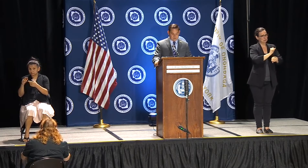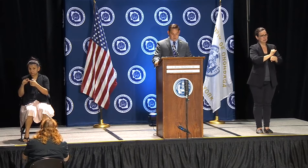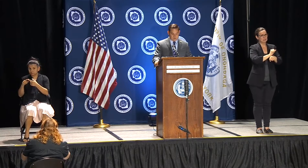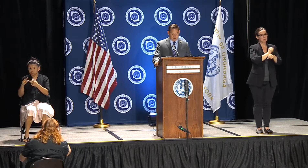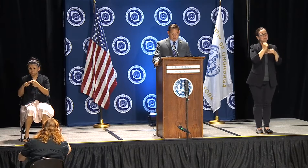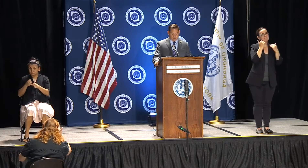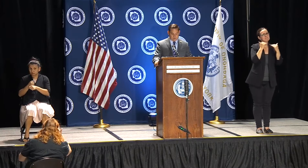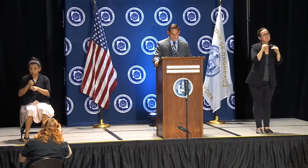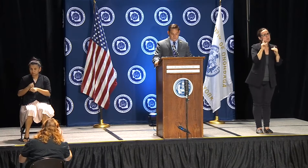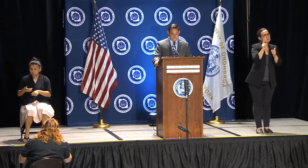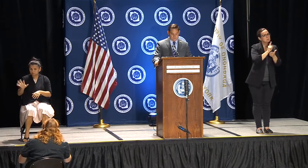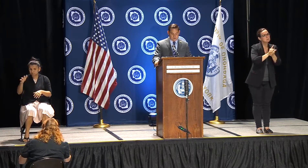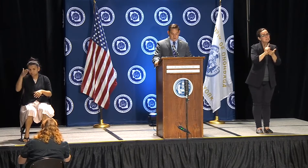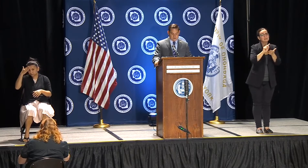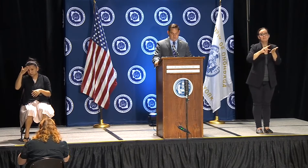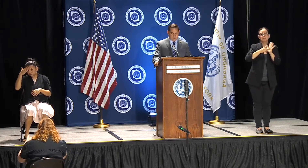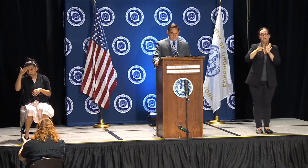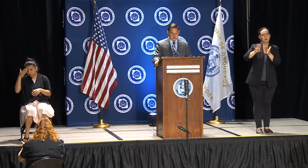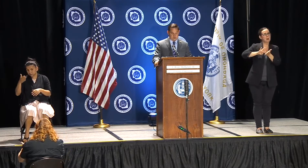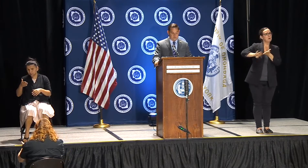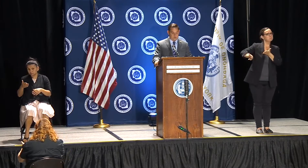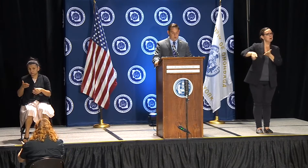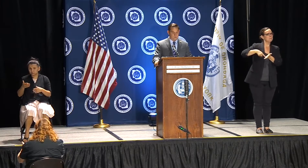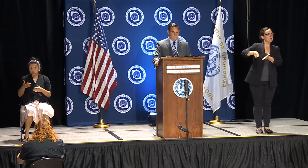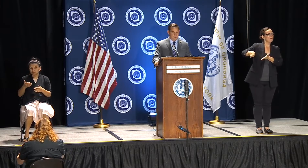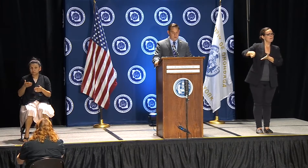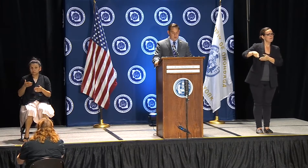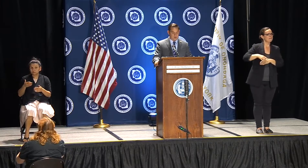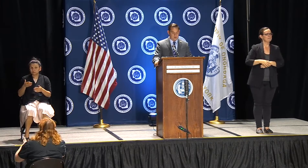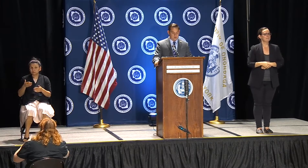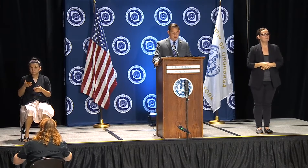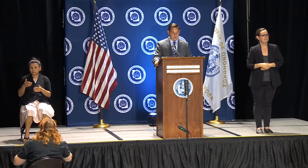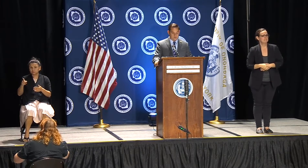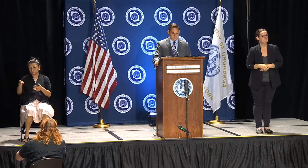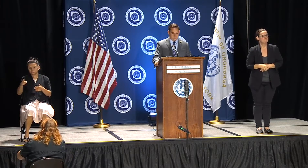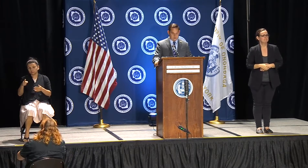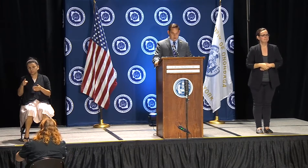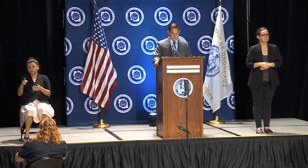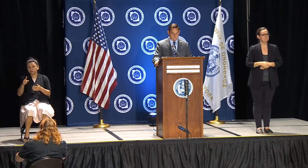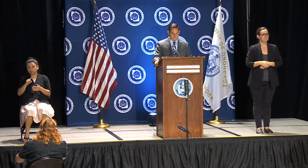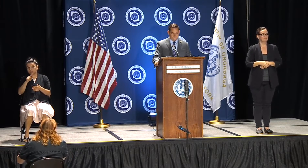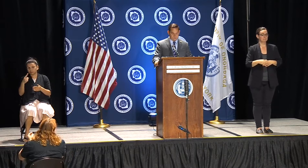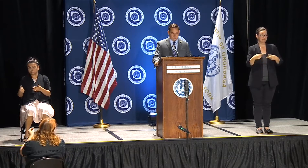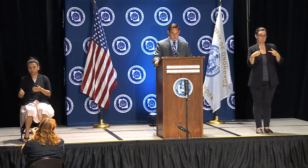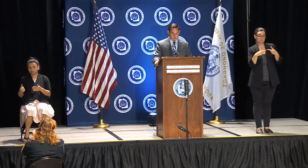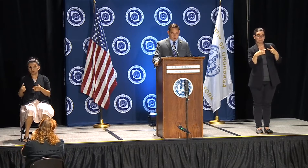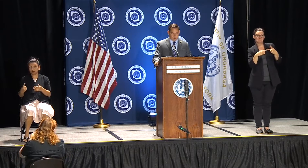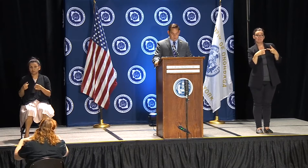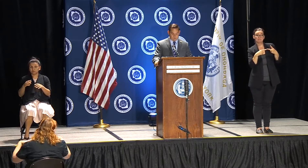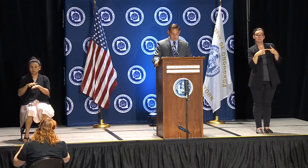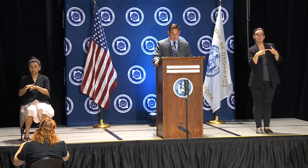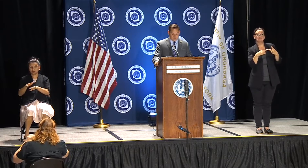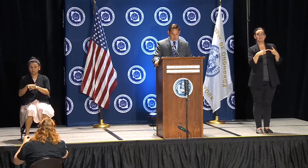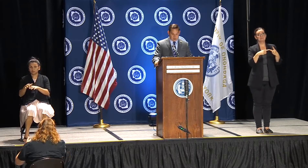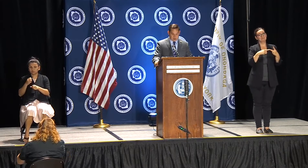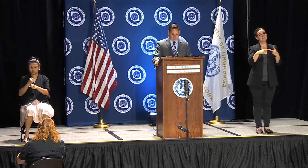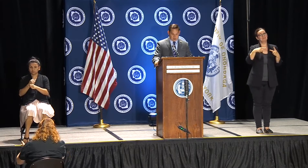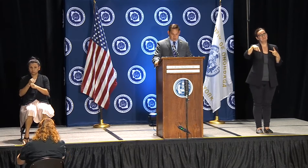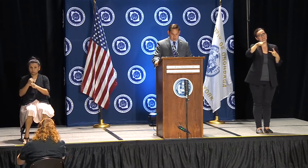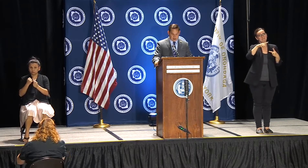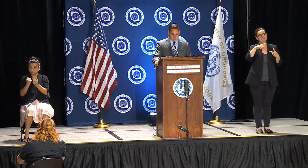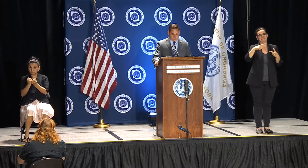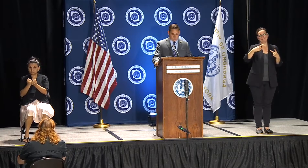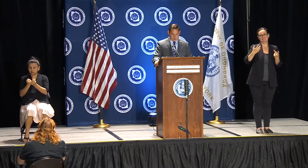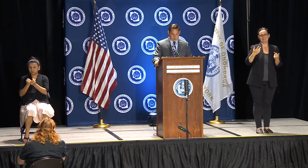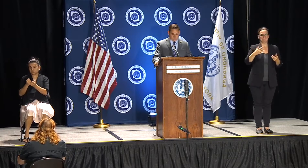second component is an involuntary furlough, a compulsory furlough,